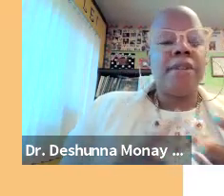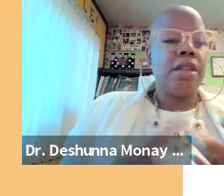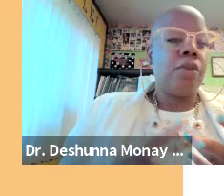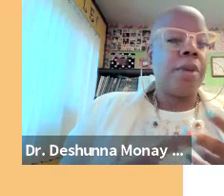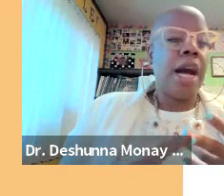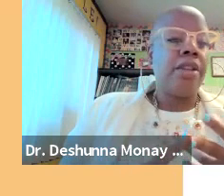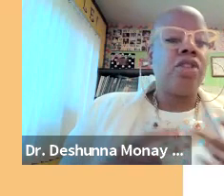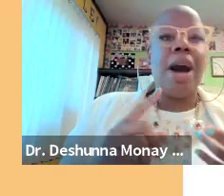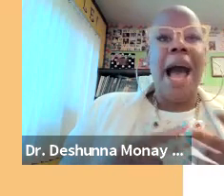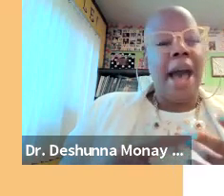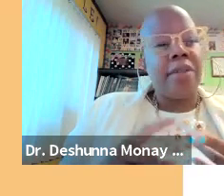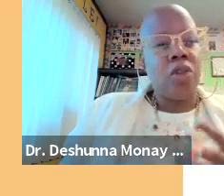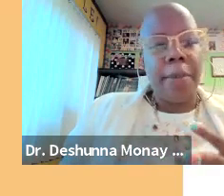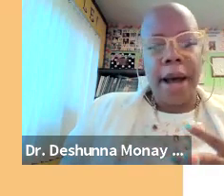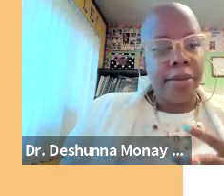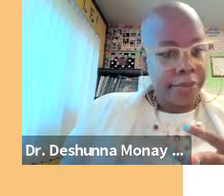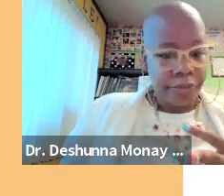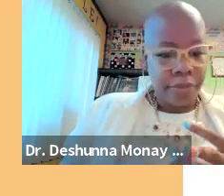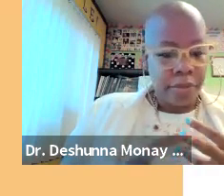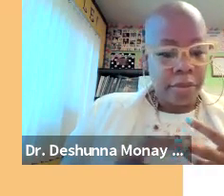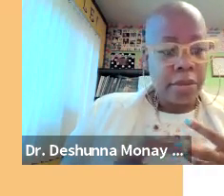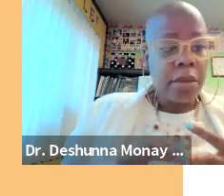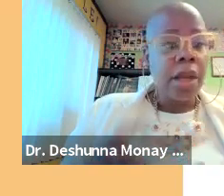or services from colleges, so I have to drop out.